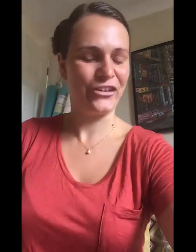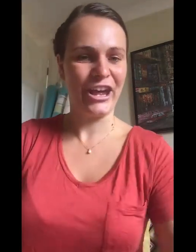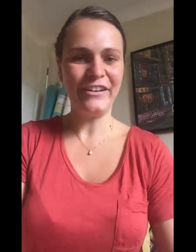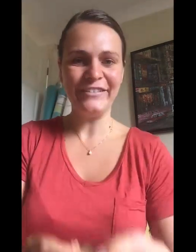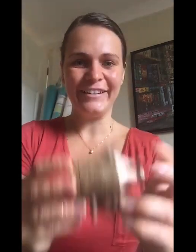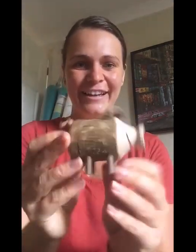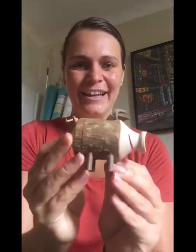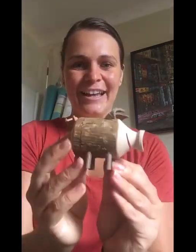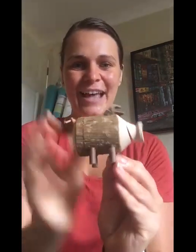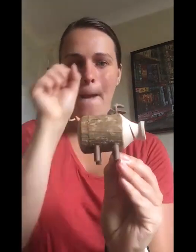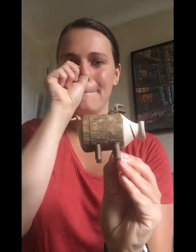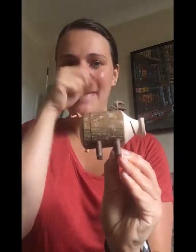you. Pig.